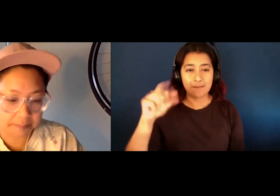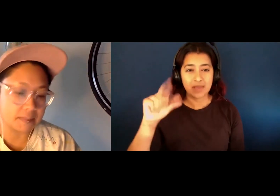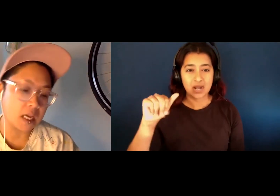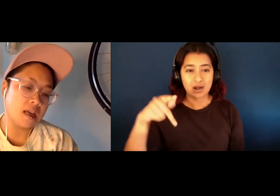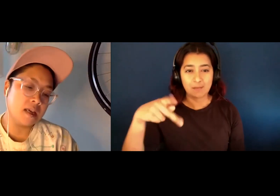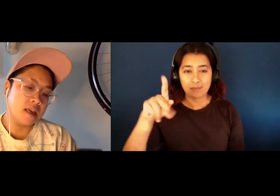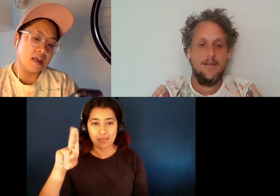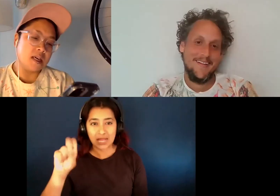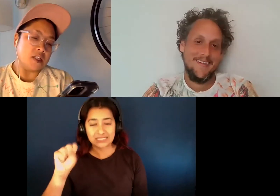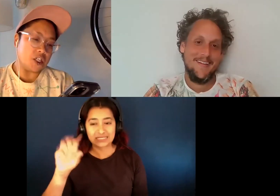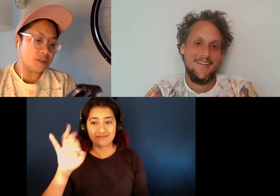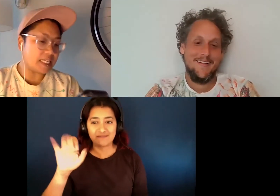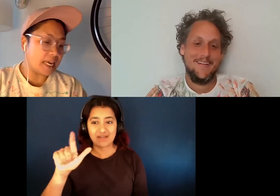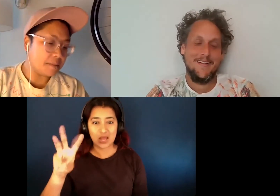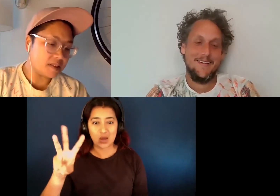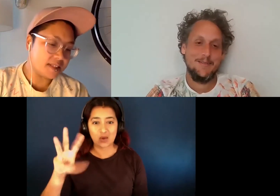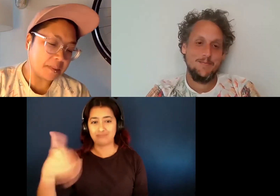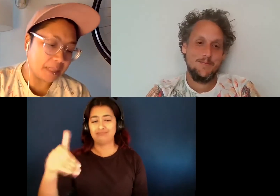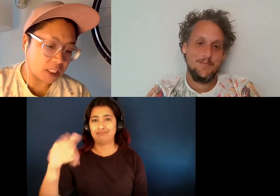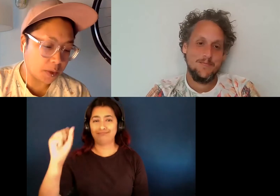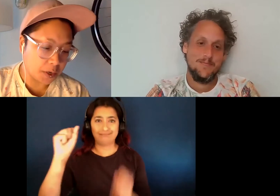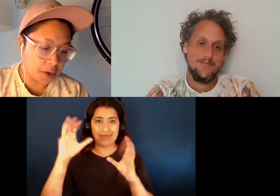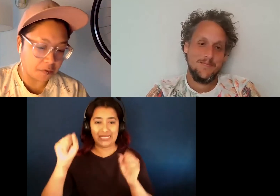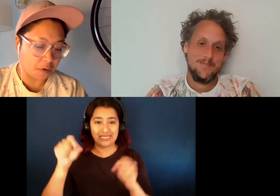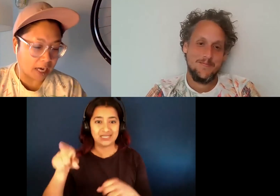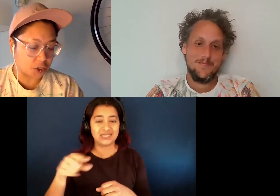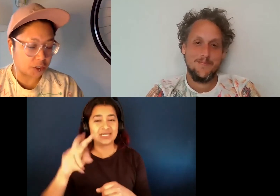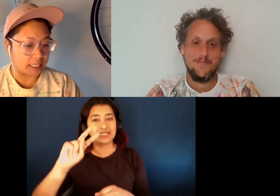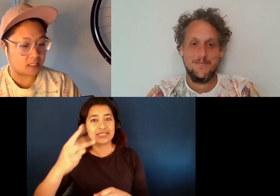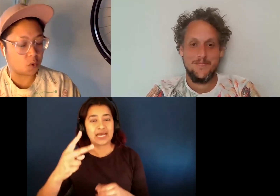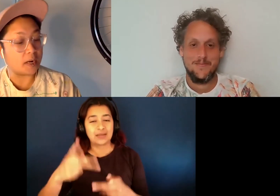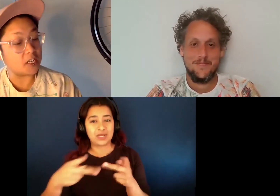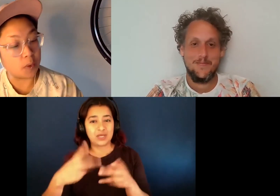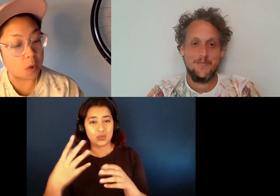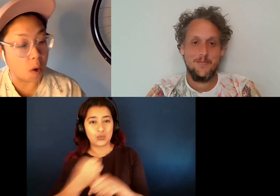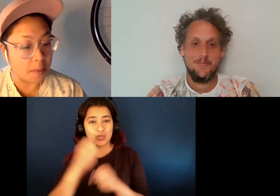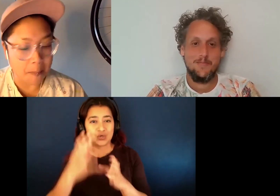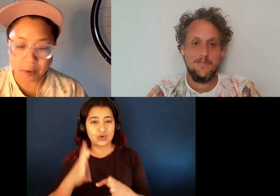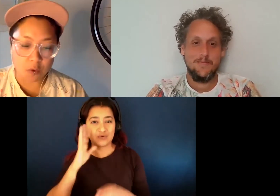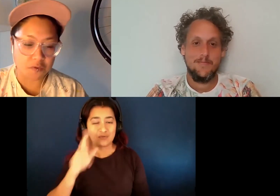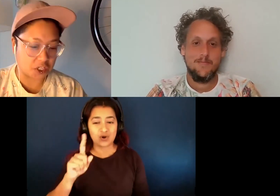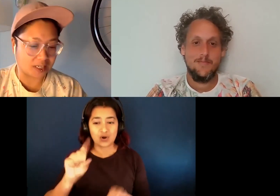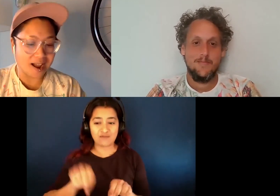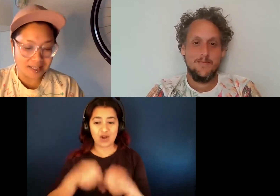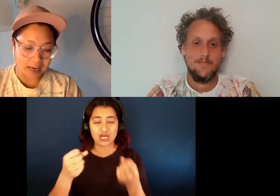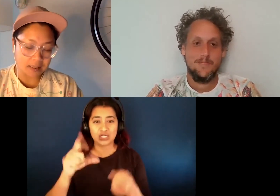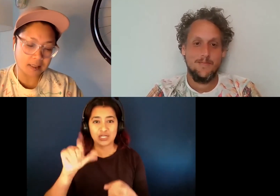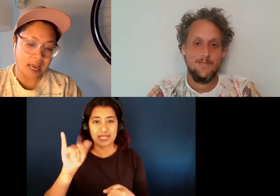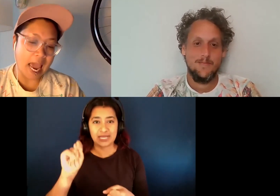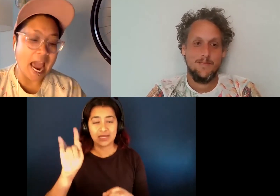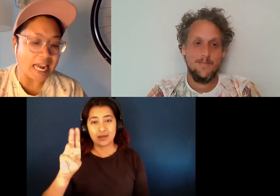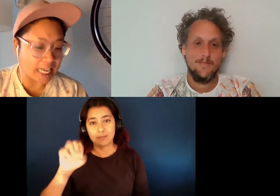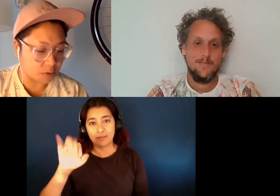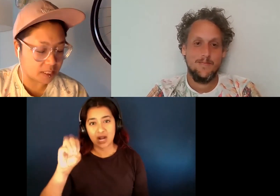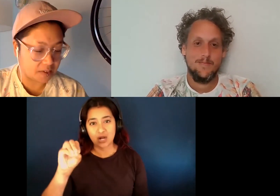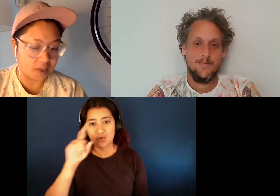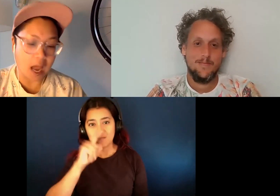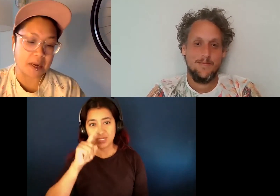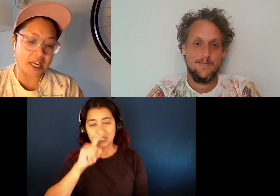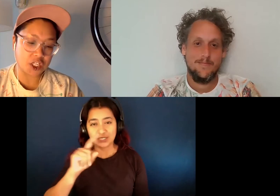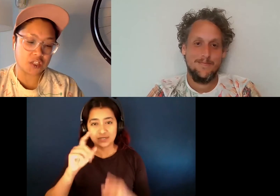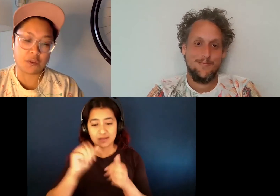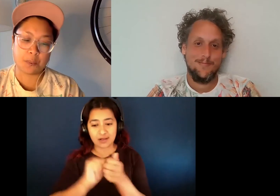amazing. She was named the second place winner of Fractured Lit's 2021 Microfiction Contest and has